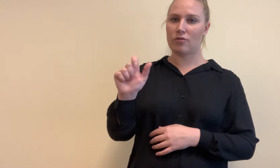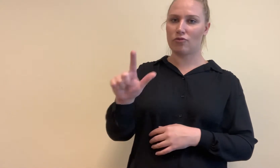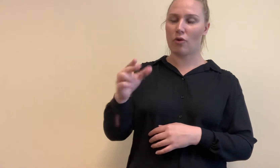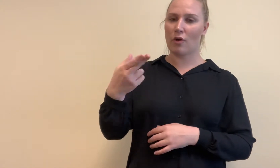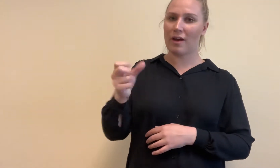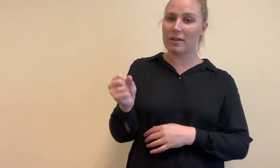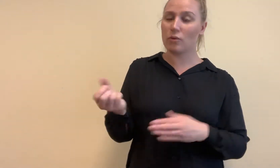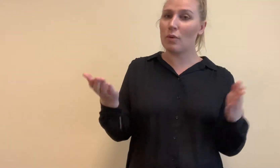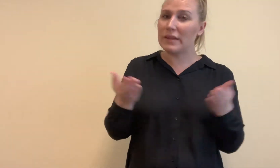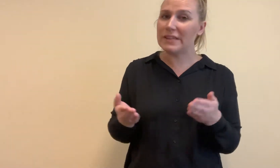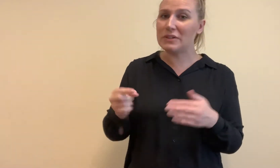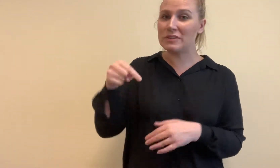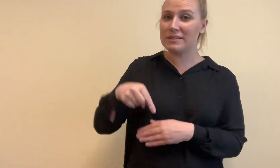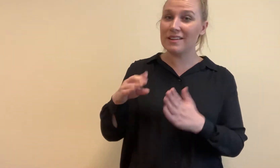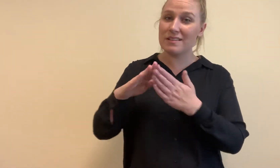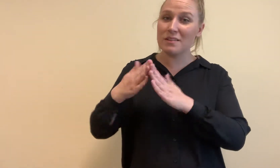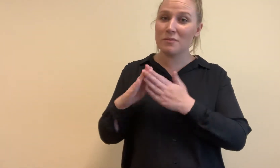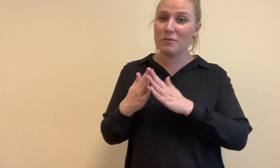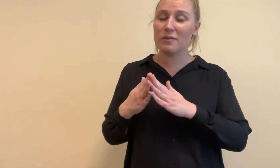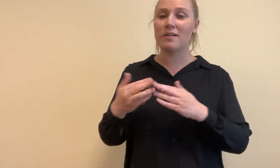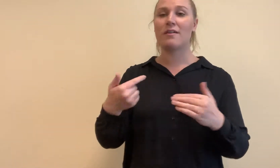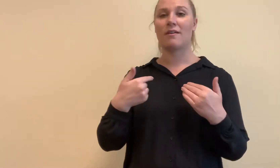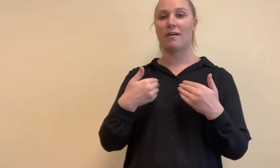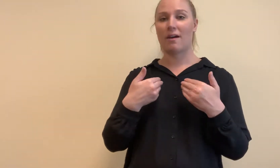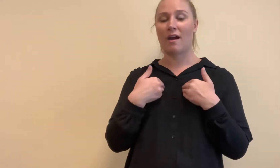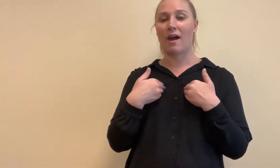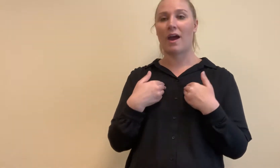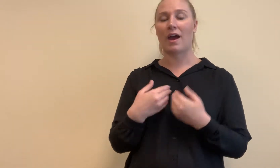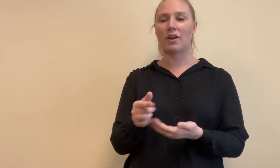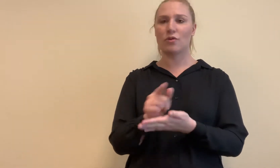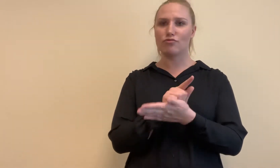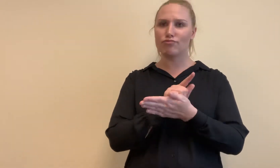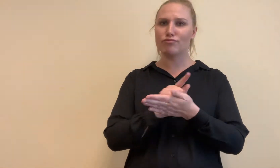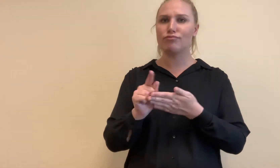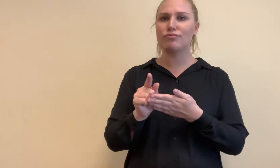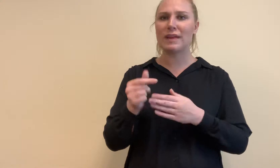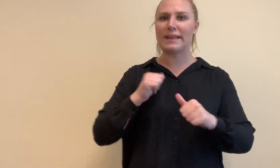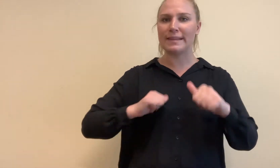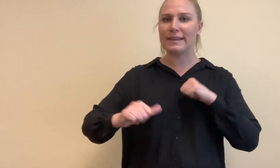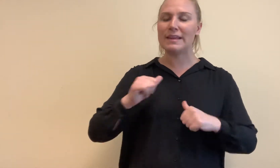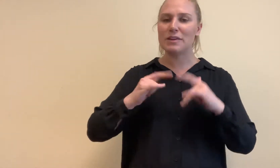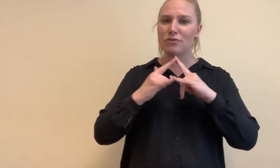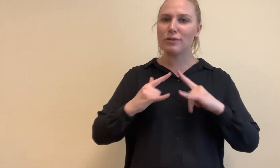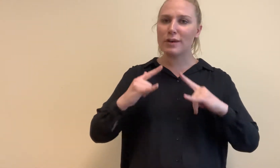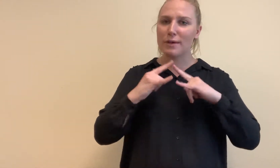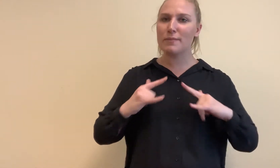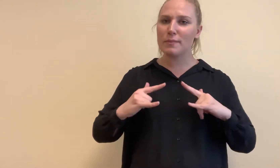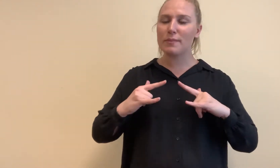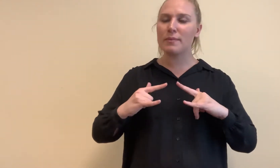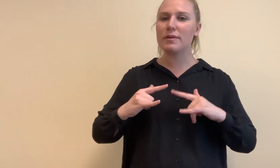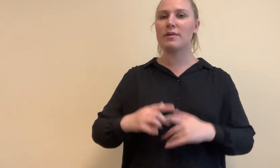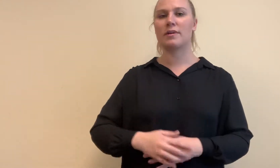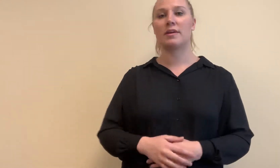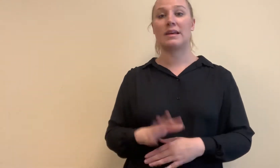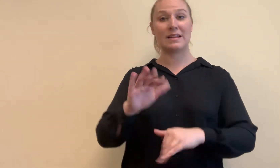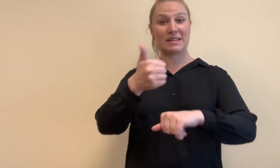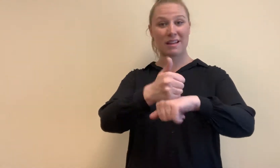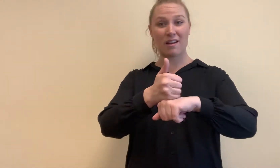Right here in this community, there was a week-long theater camp that was put on by the Thespian